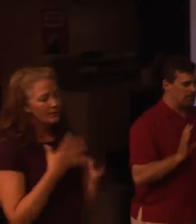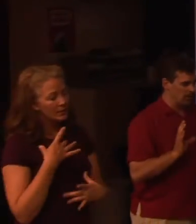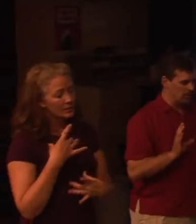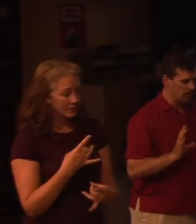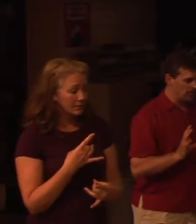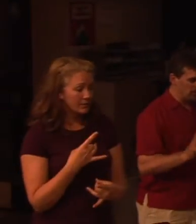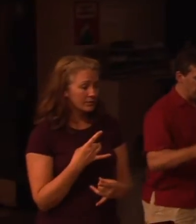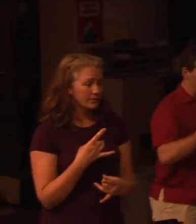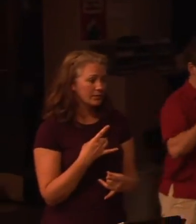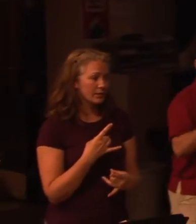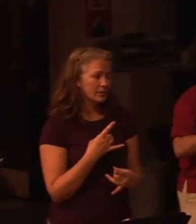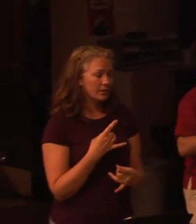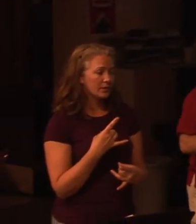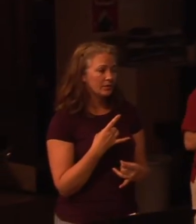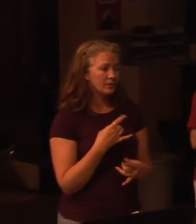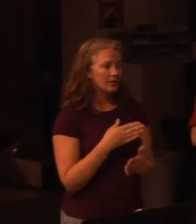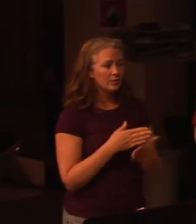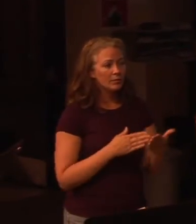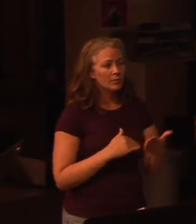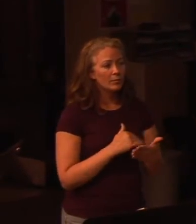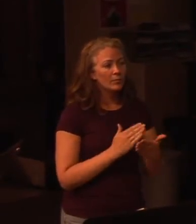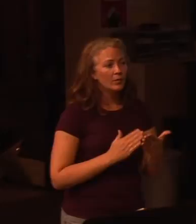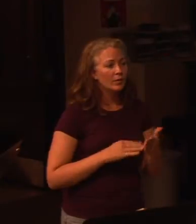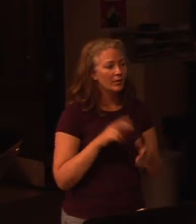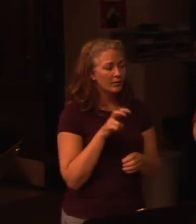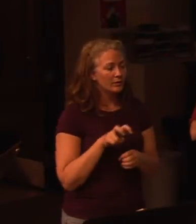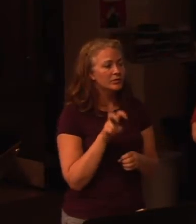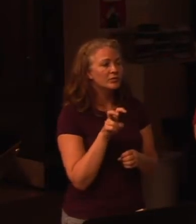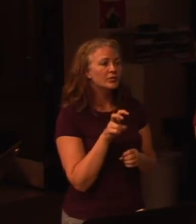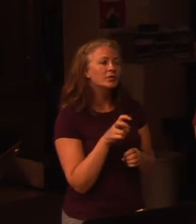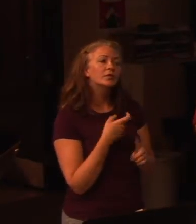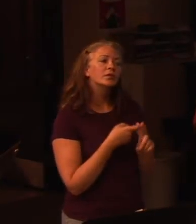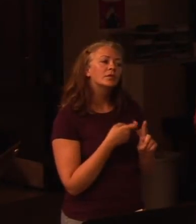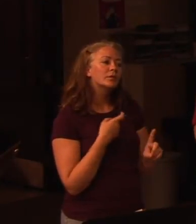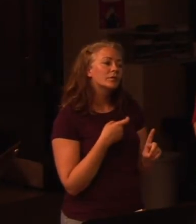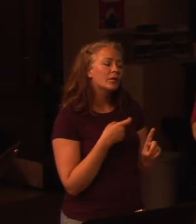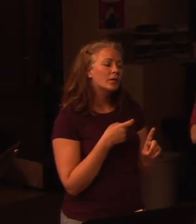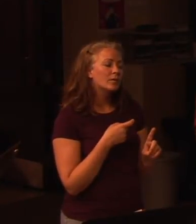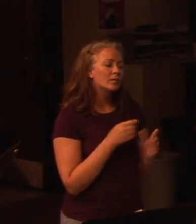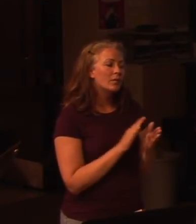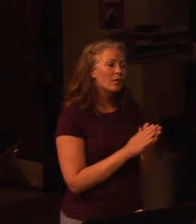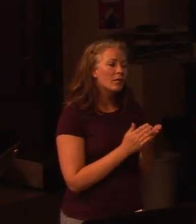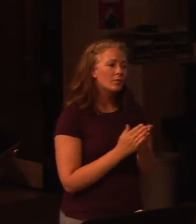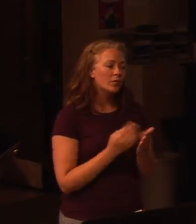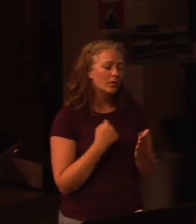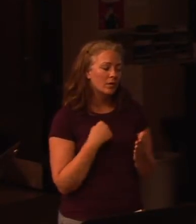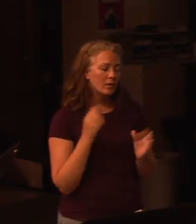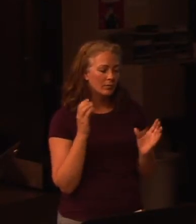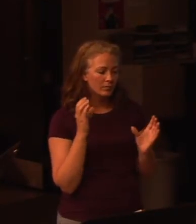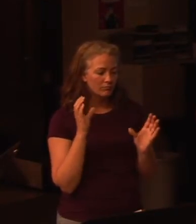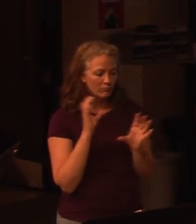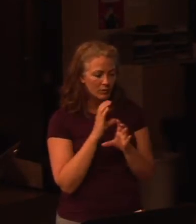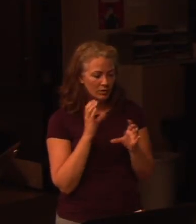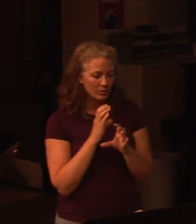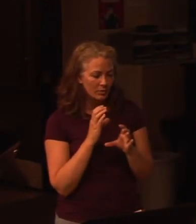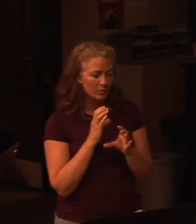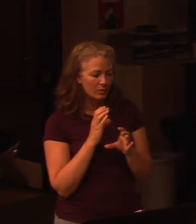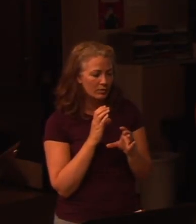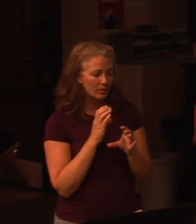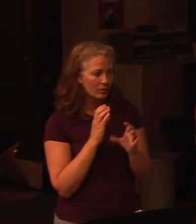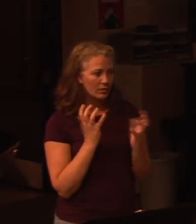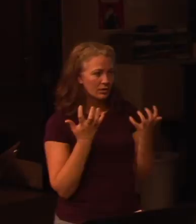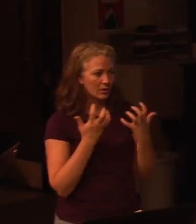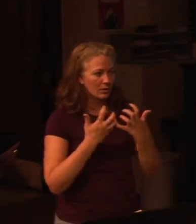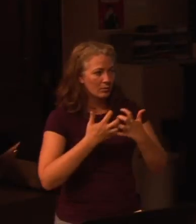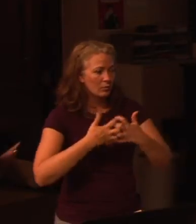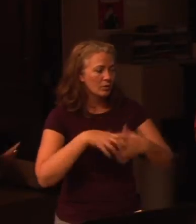interesting. Part of this journey has come from a book I've been exploring called about the emerging church, the church in this